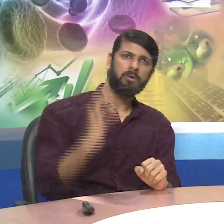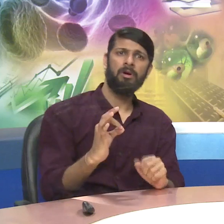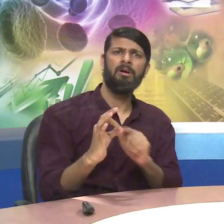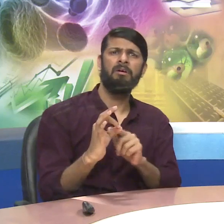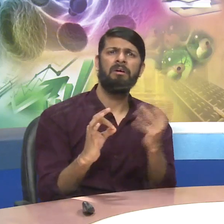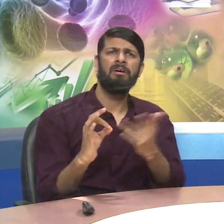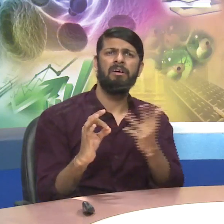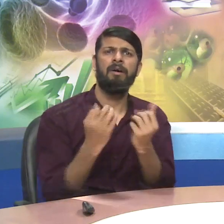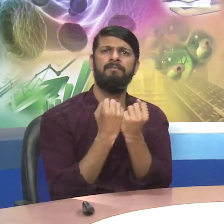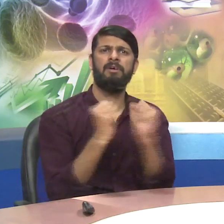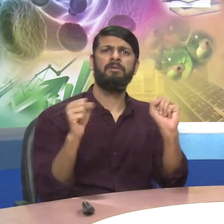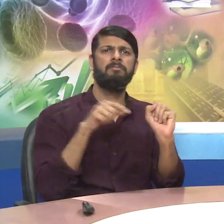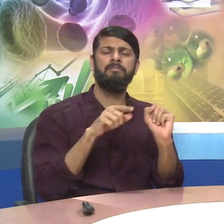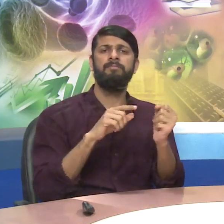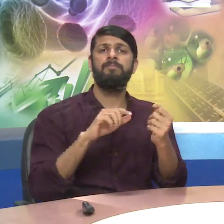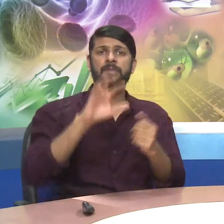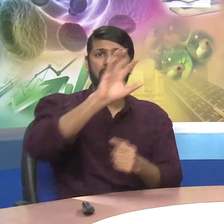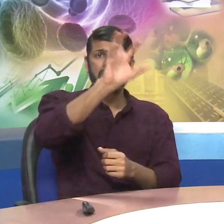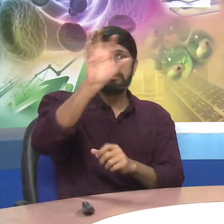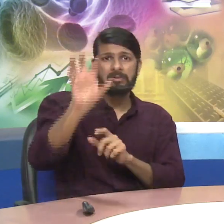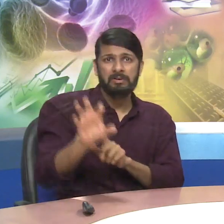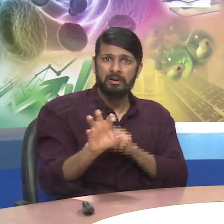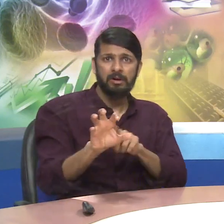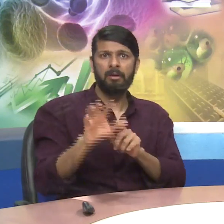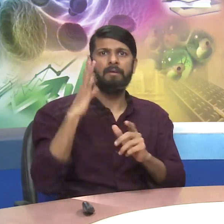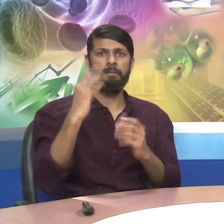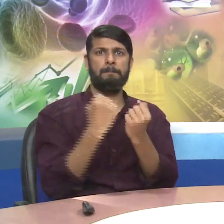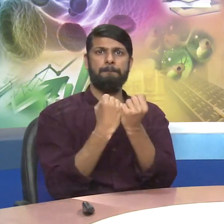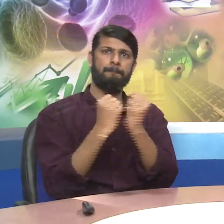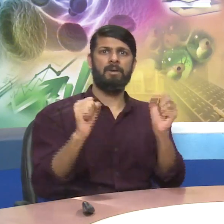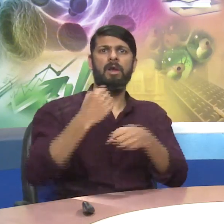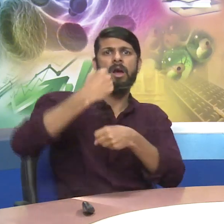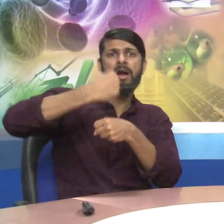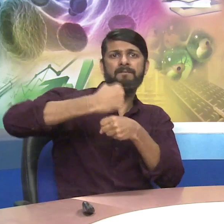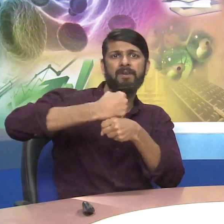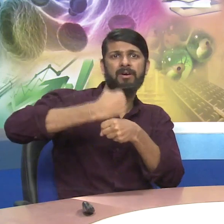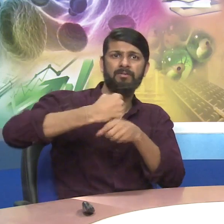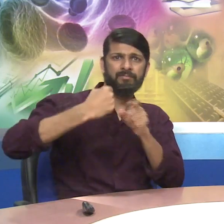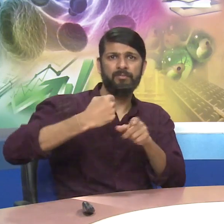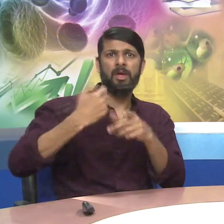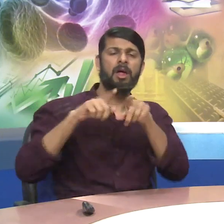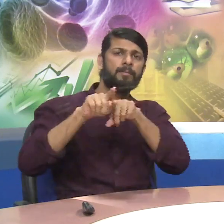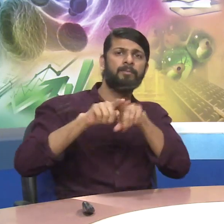Sovereignty is one of the foremost elements of any independent